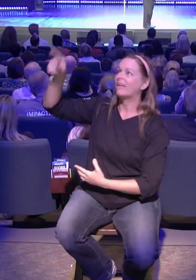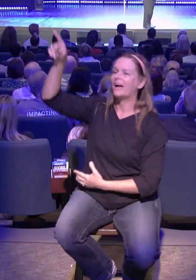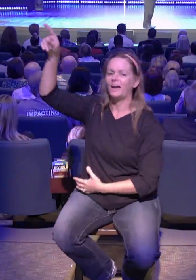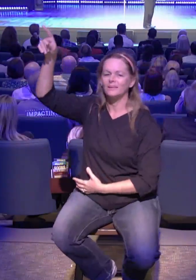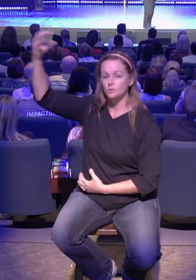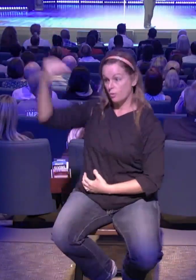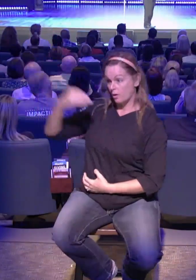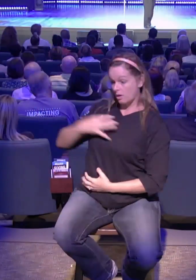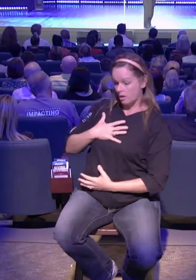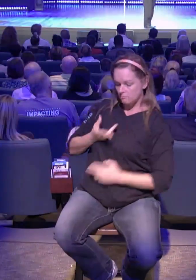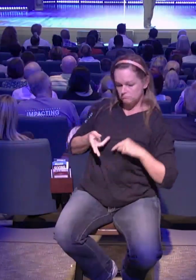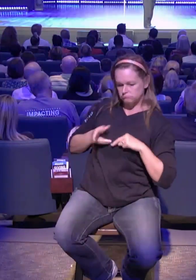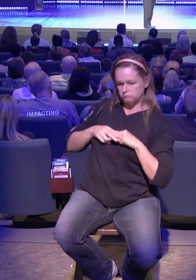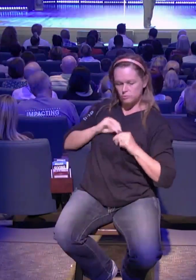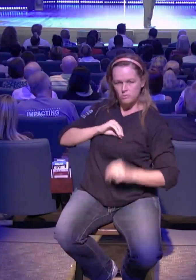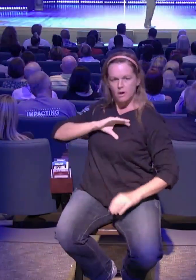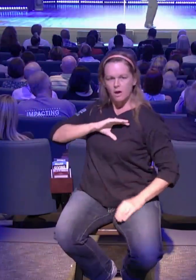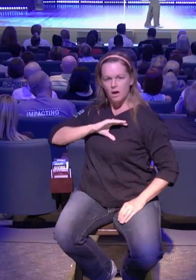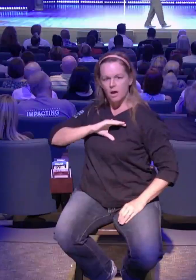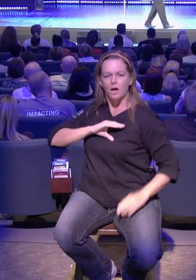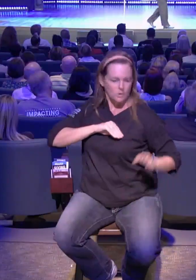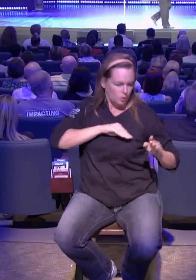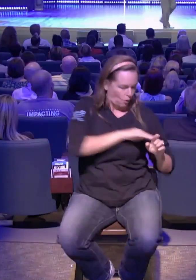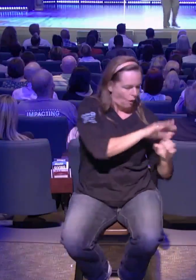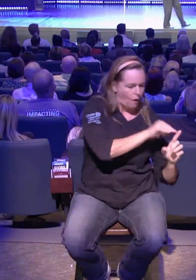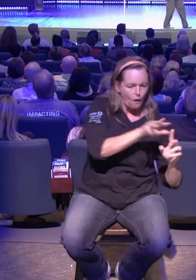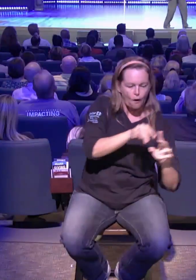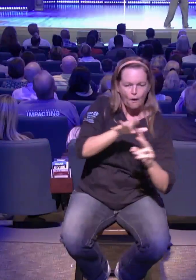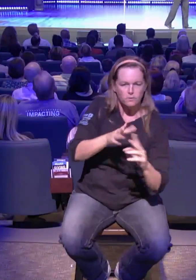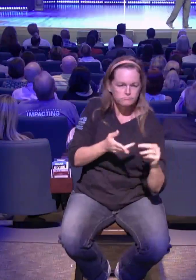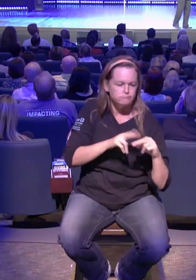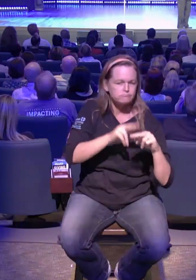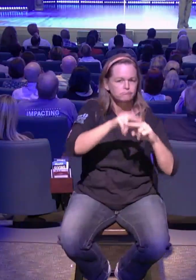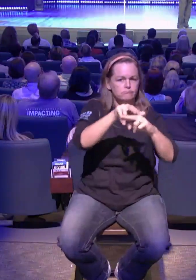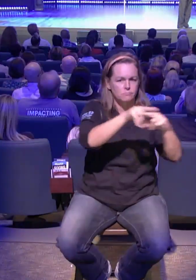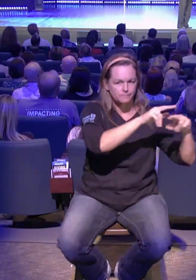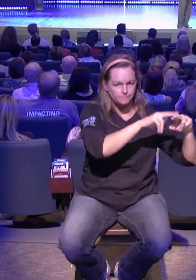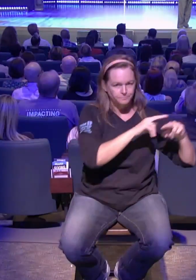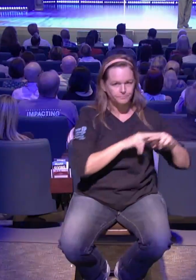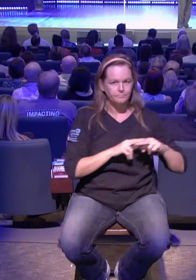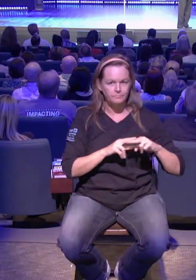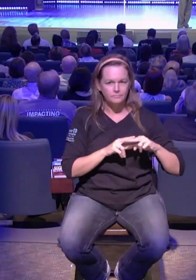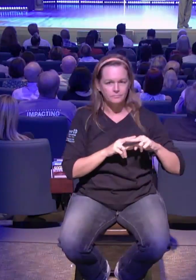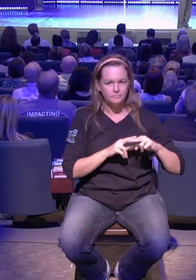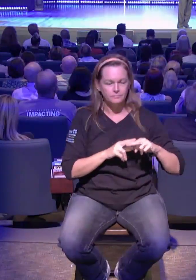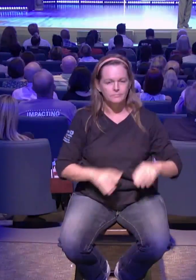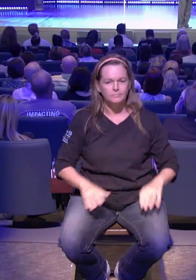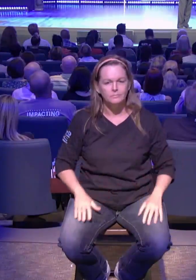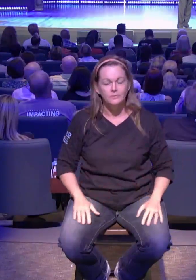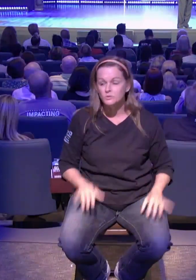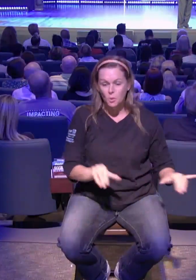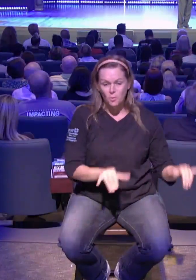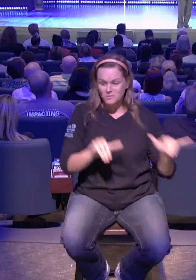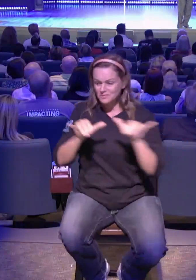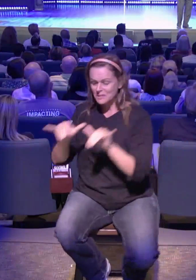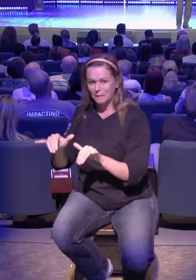so I can display my glory and wonder and get my message across to the hearts of the people of who I am, why I've come, and what